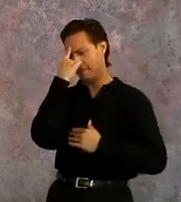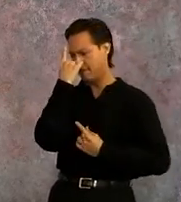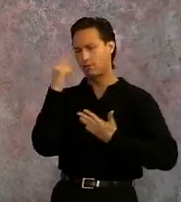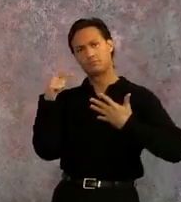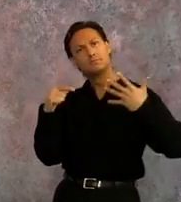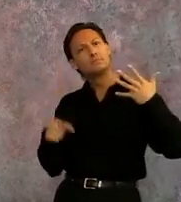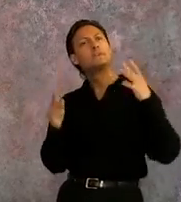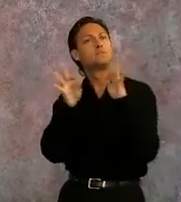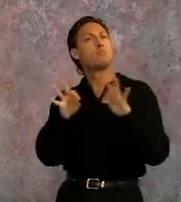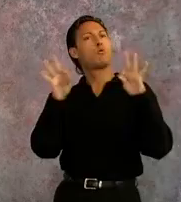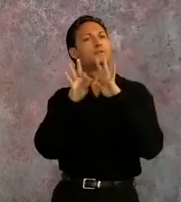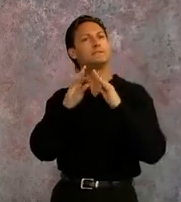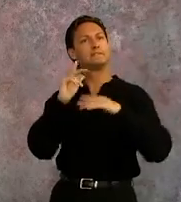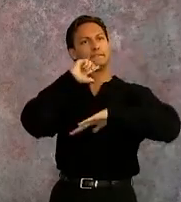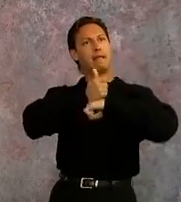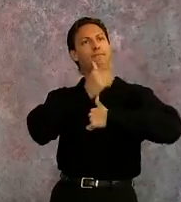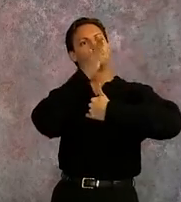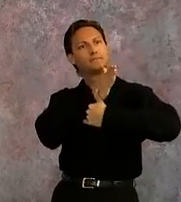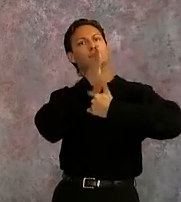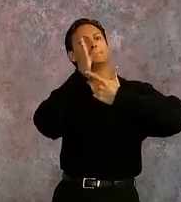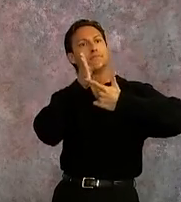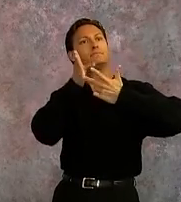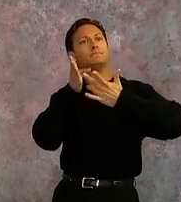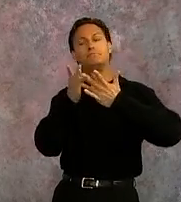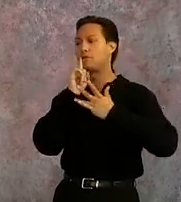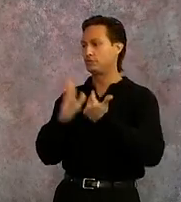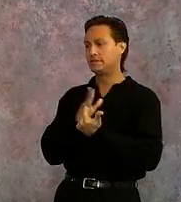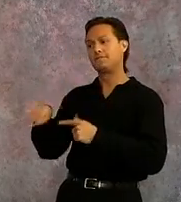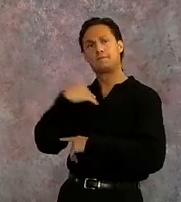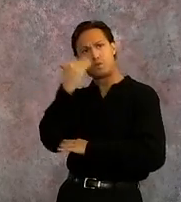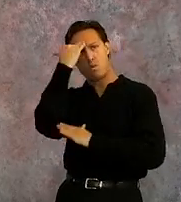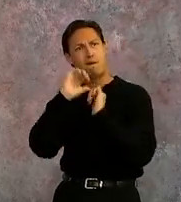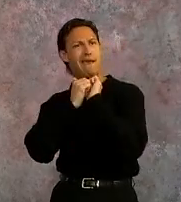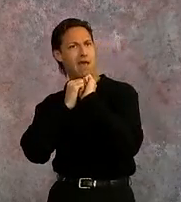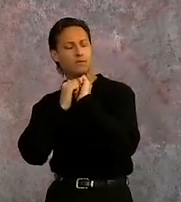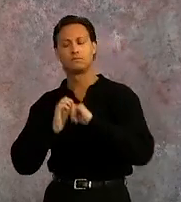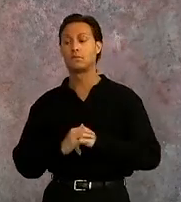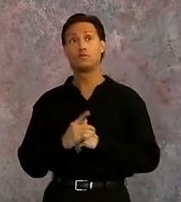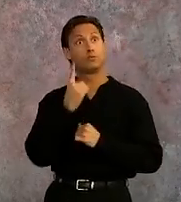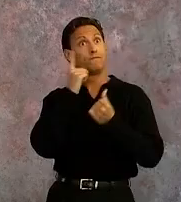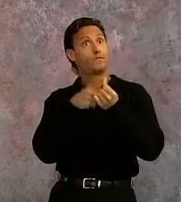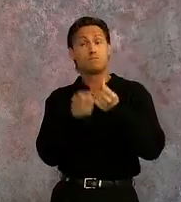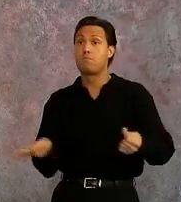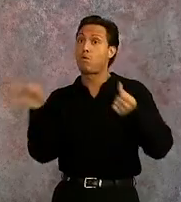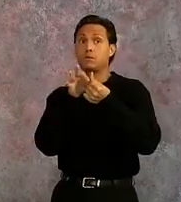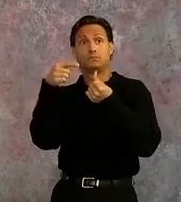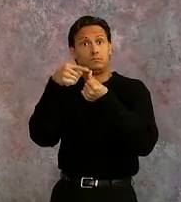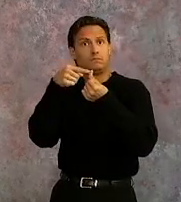you really want to break it down into steps, and I think that it's most important to first consider looking at the